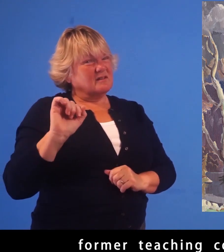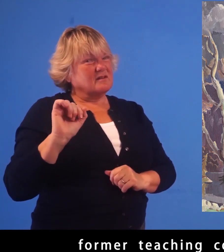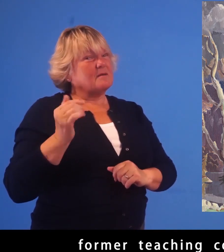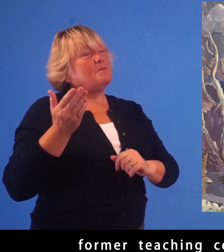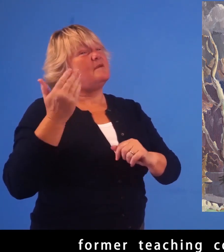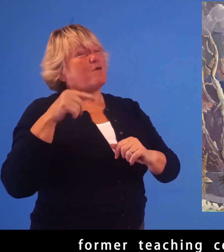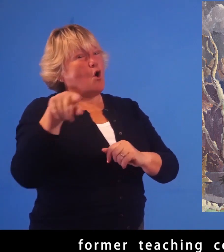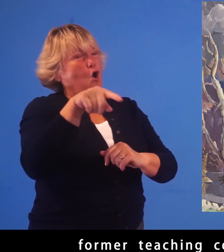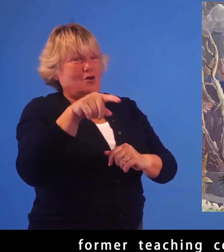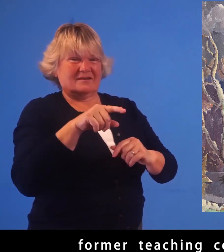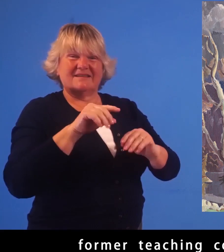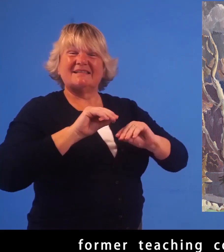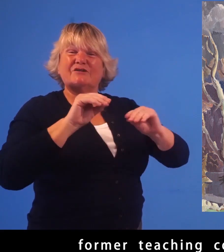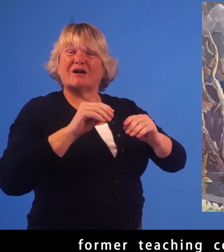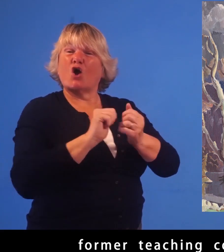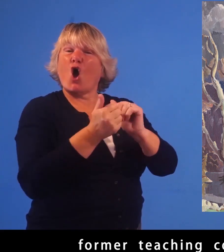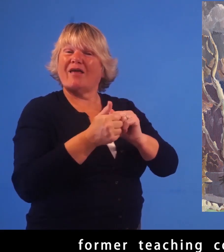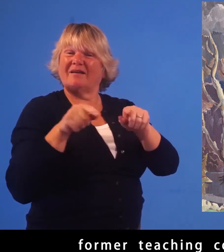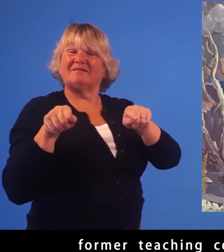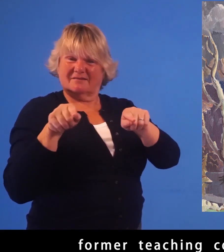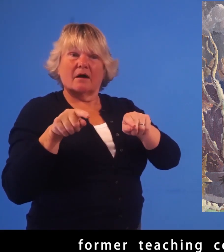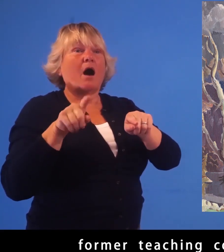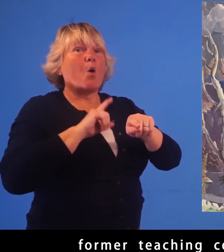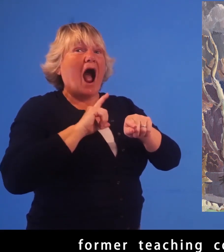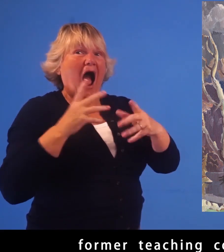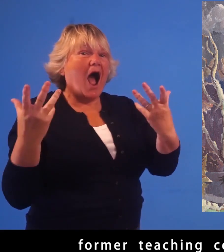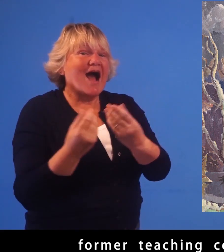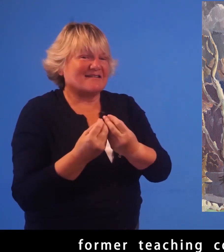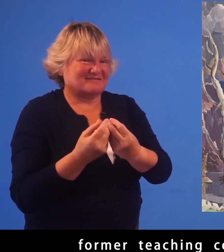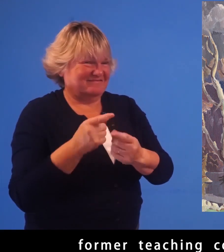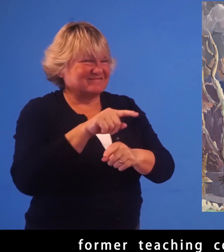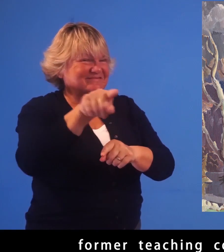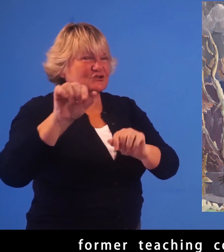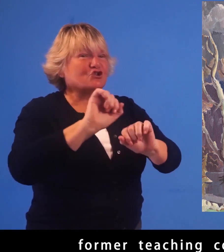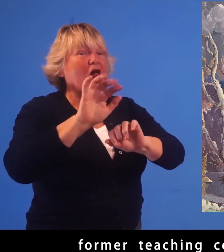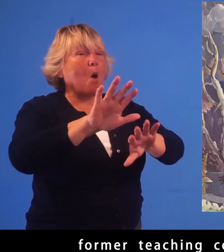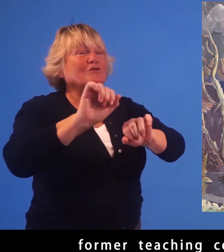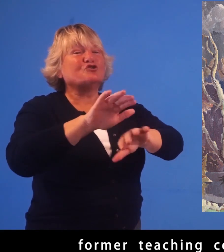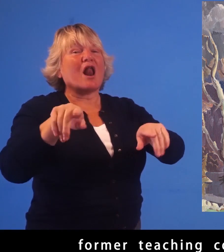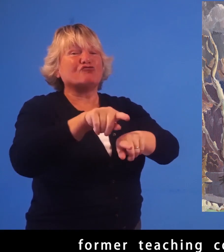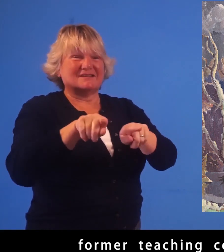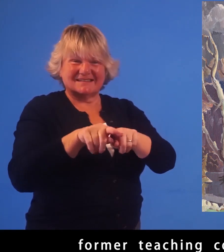Former teaching colleagues of Thomson, whose own children were of a similar age.